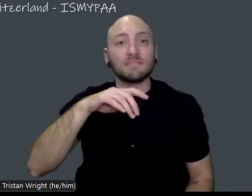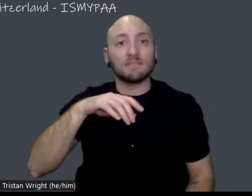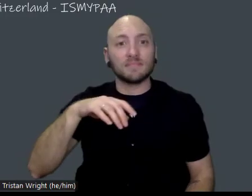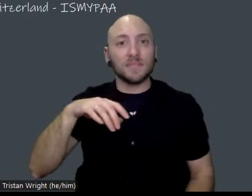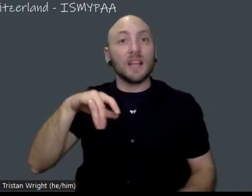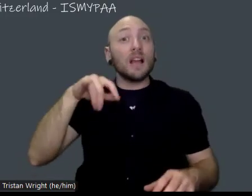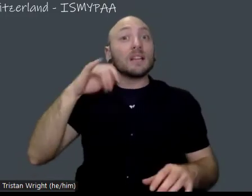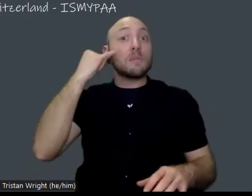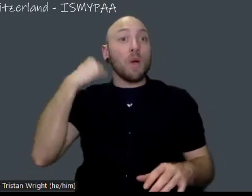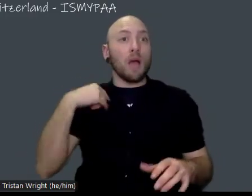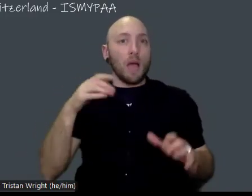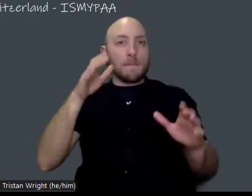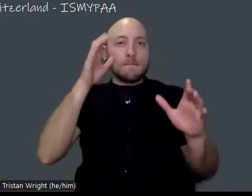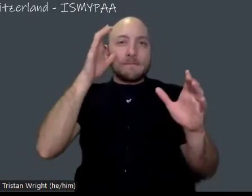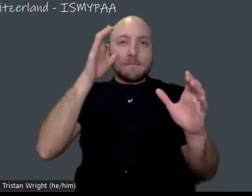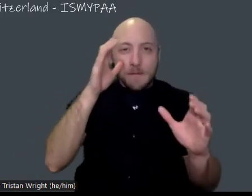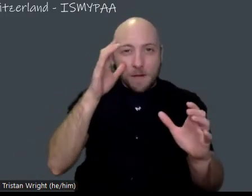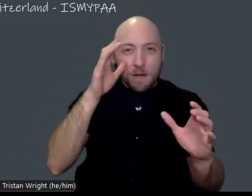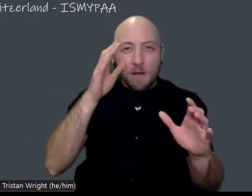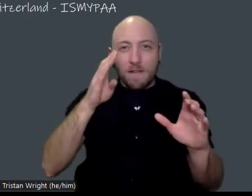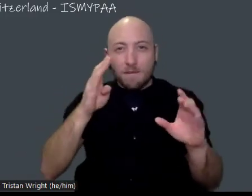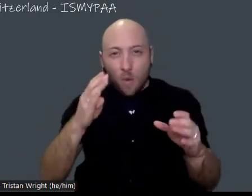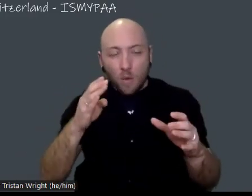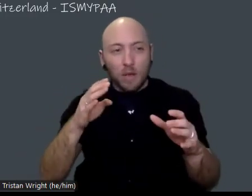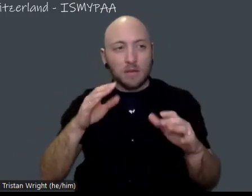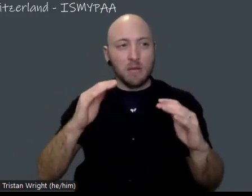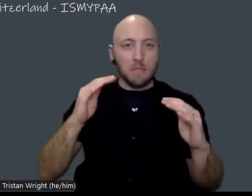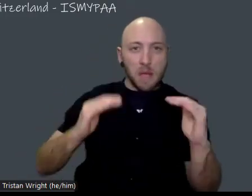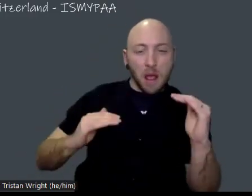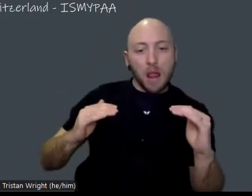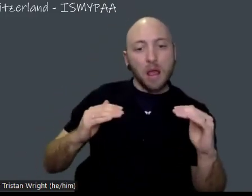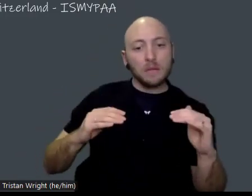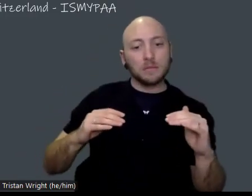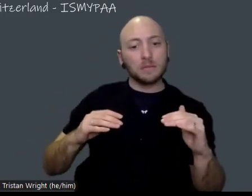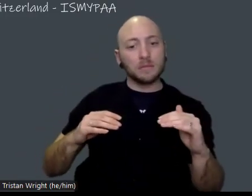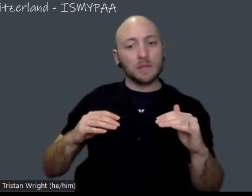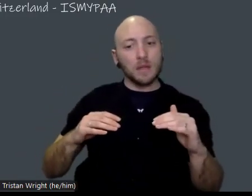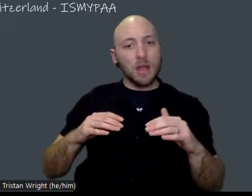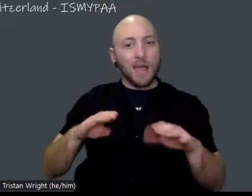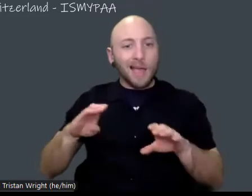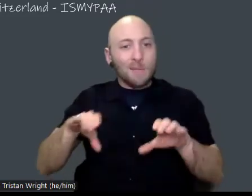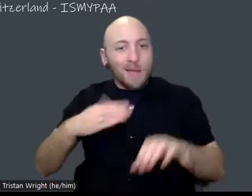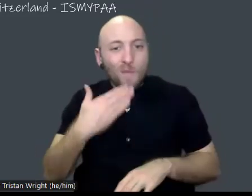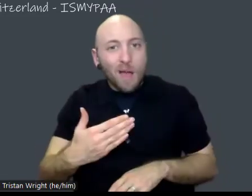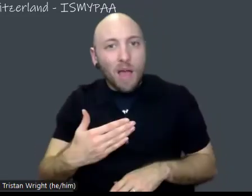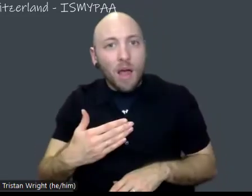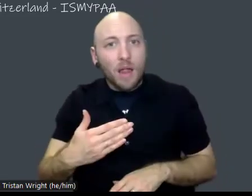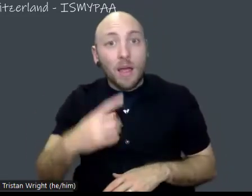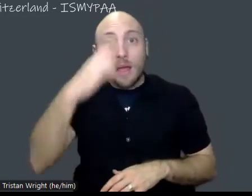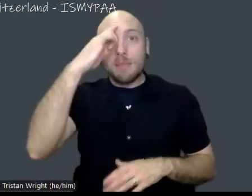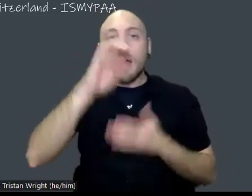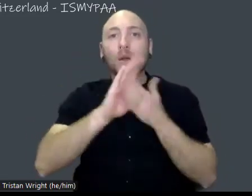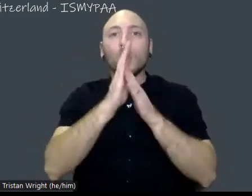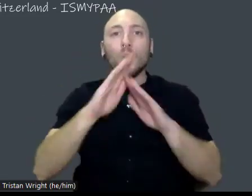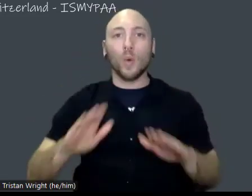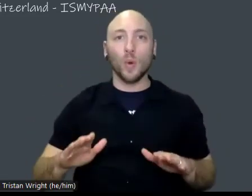focused, if I am balanced, if I do my actions, I have peace in mind. And if I have peace in